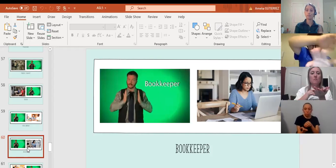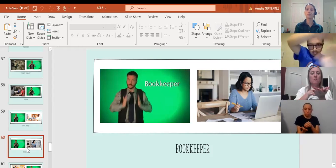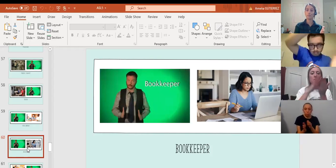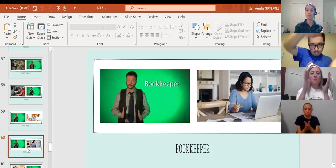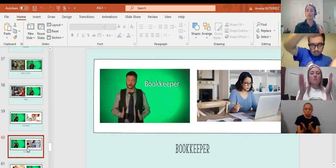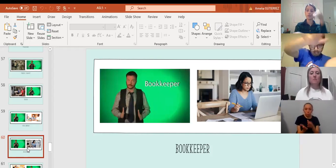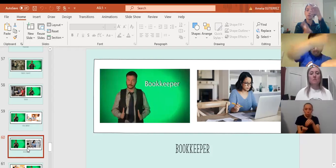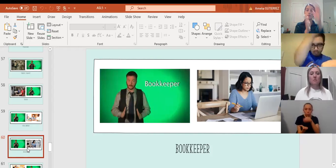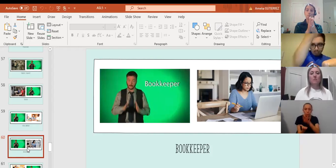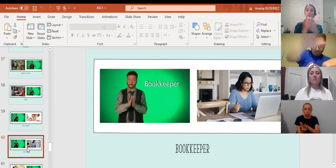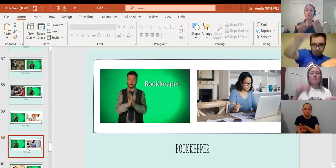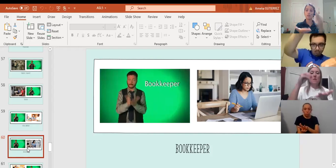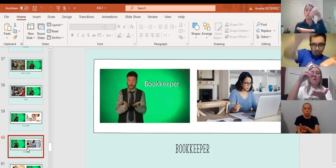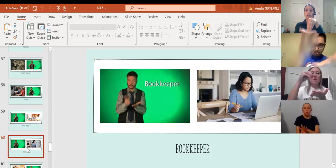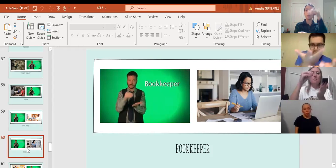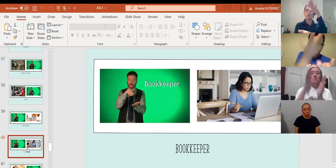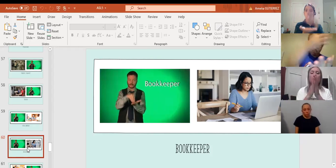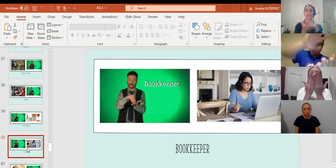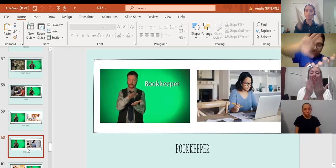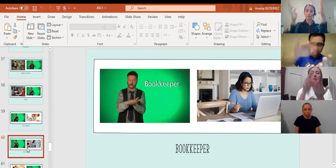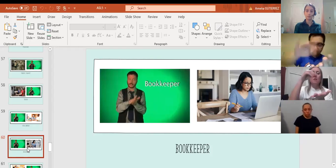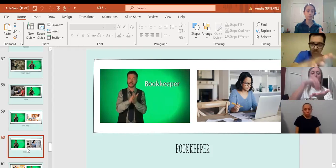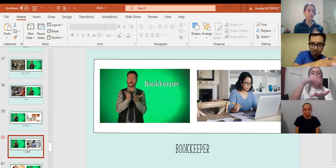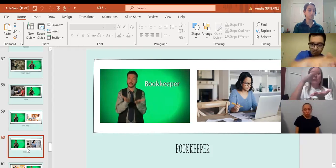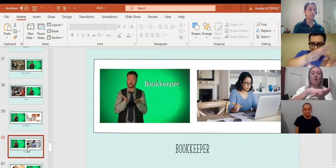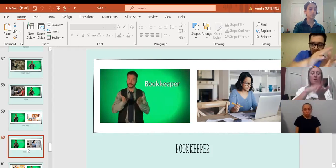document, person, bookkeeper.